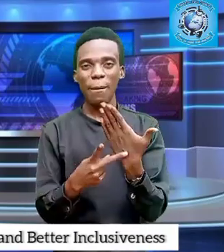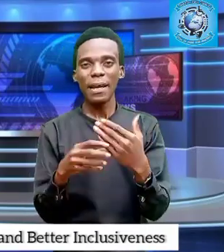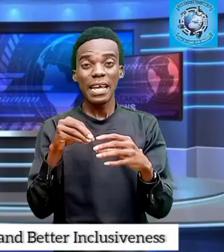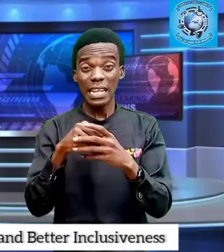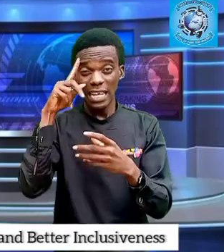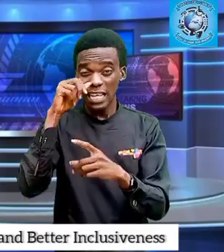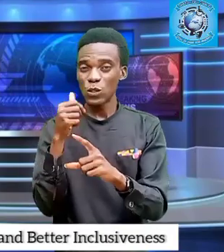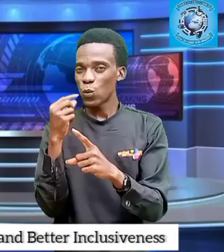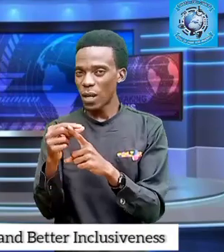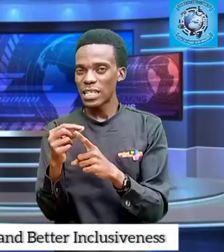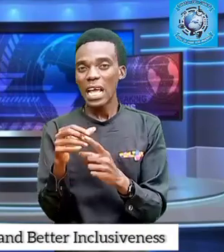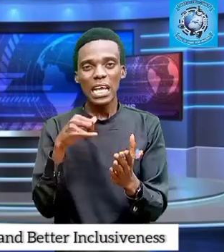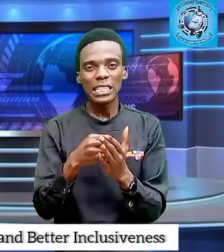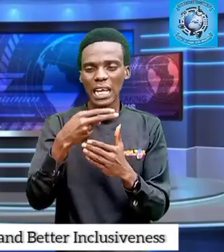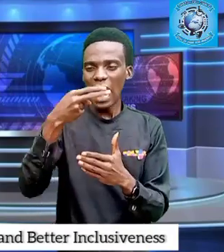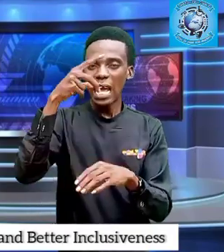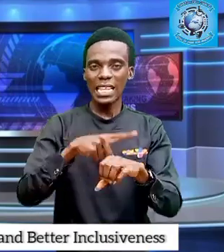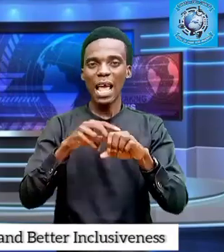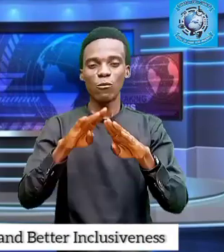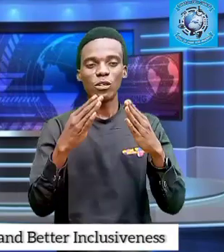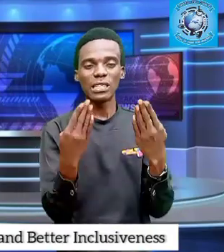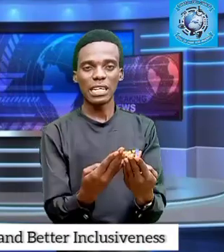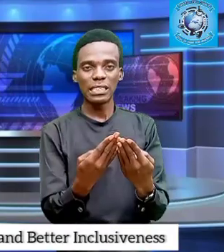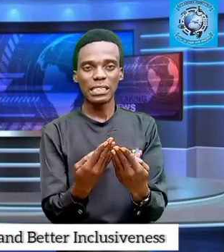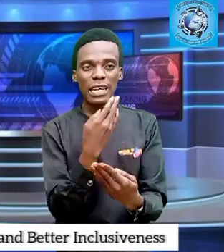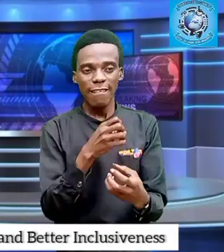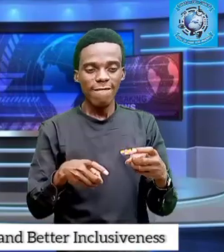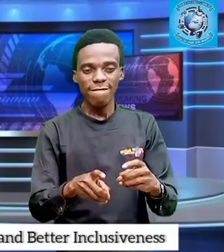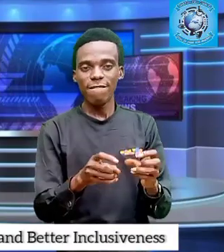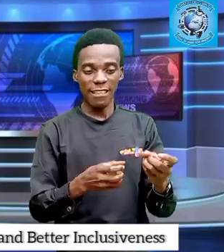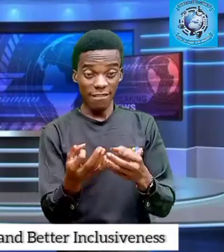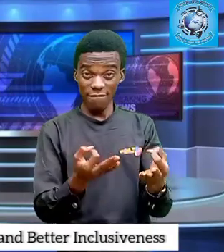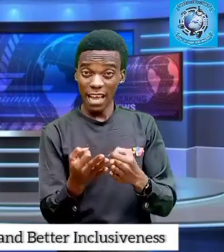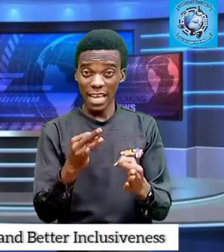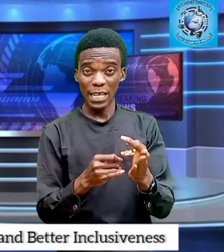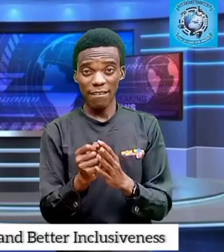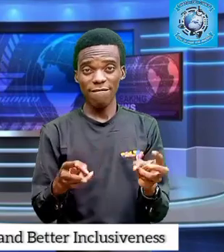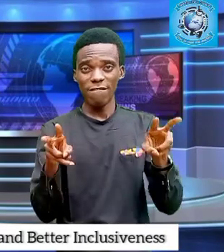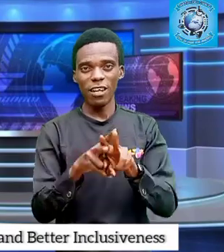words, it is high time society redefine its values and norms.